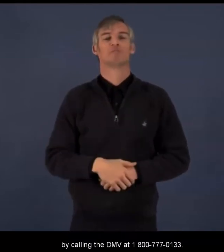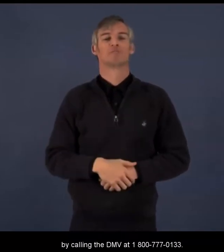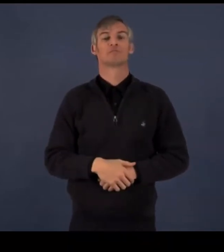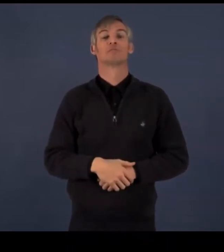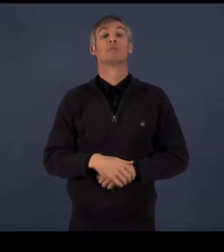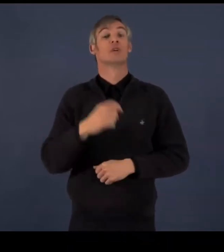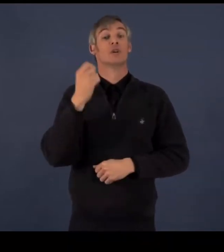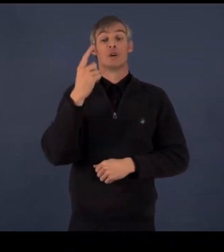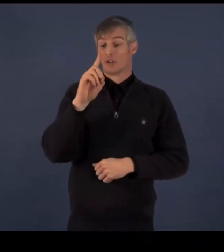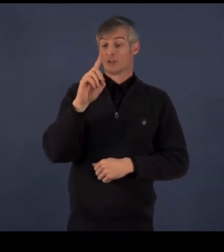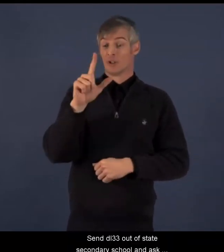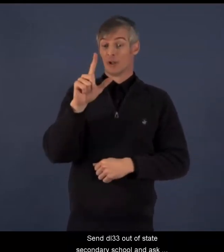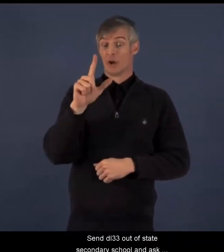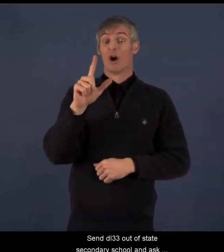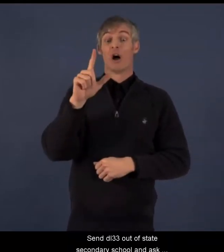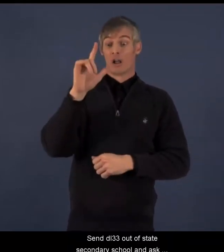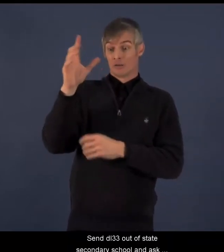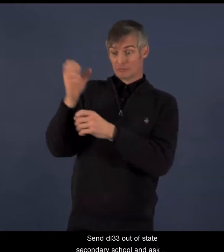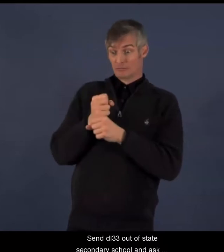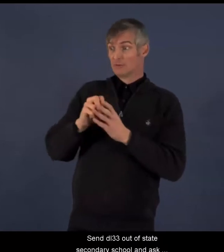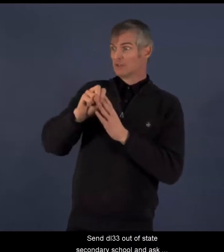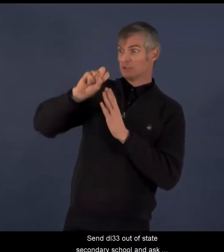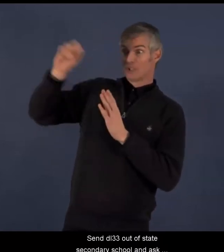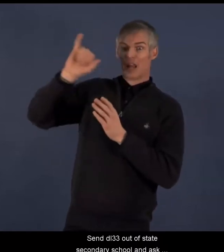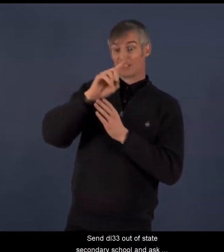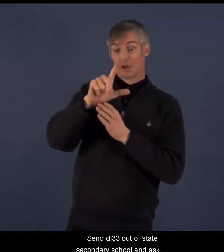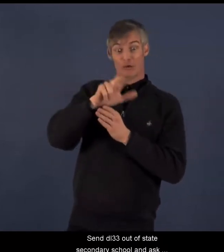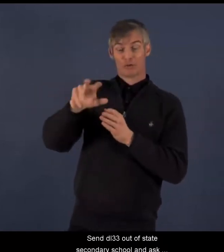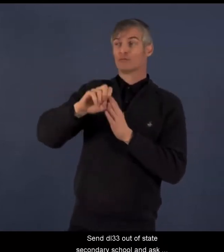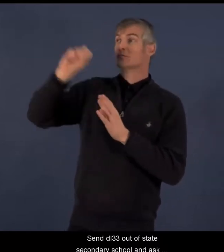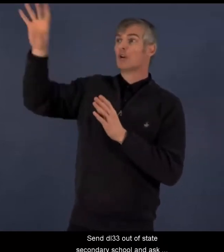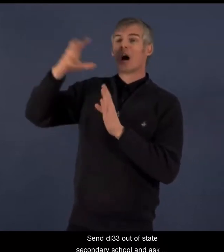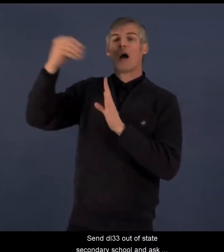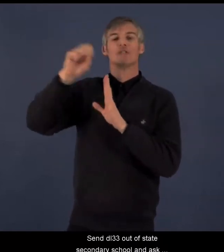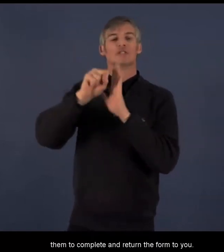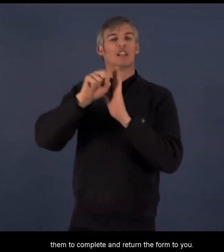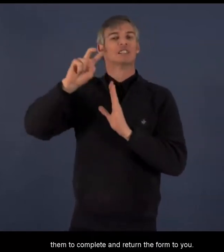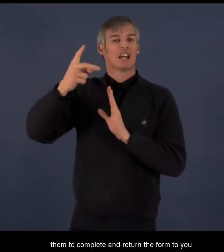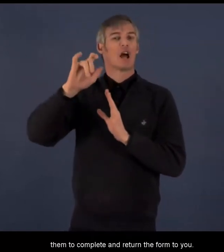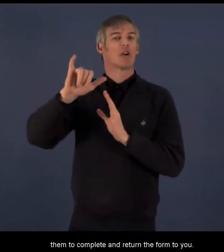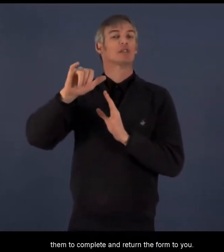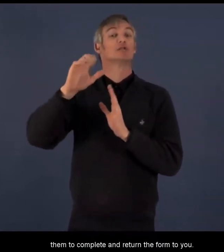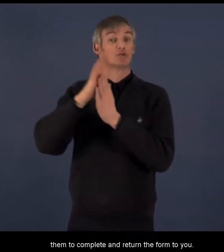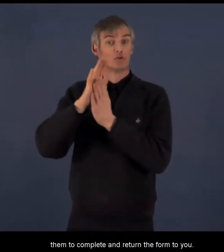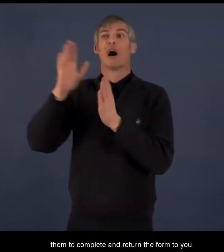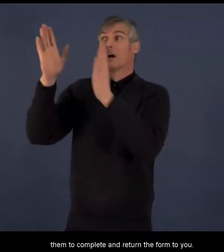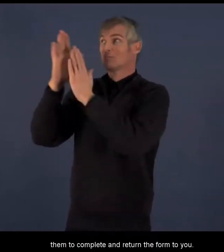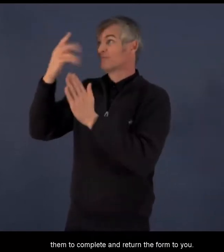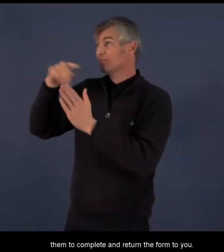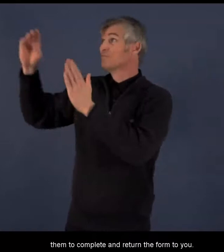1-800-777-0133. Send the DL33 to your out-of-state secondary school and ask them to complete and return